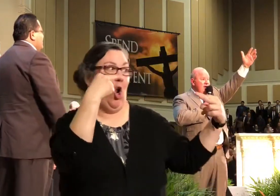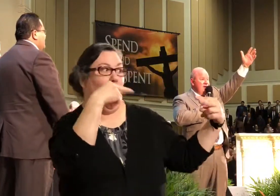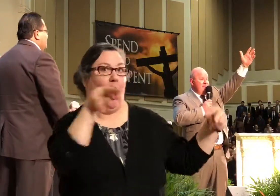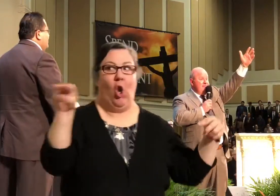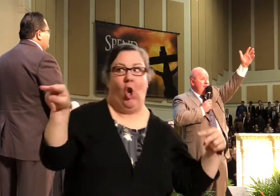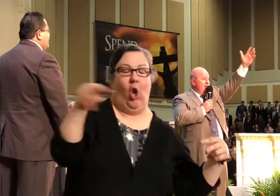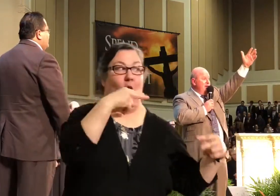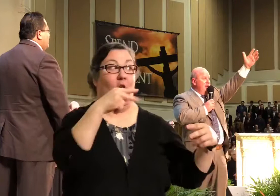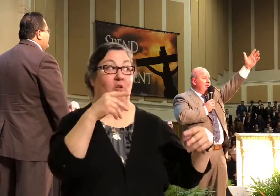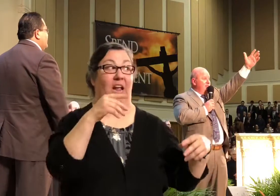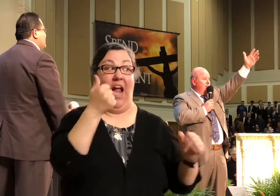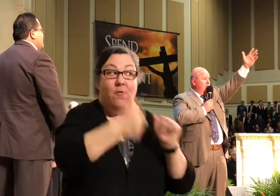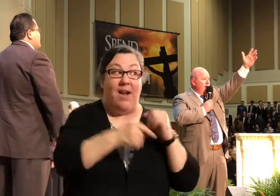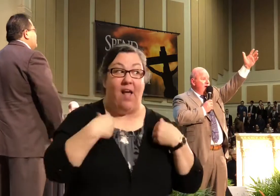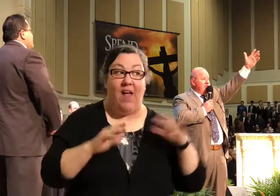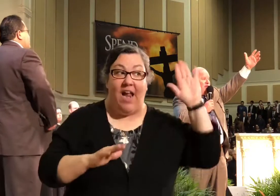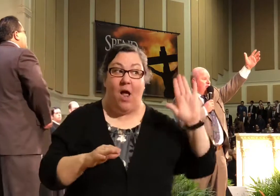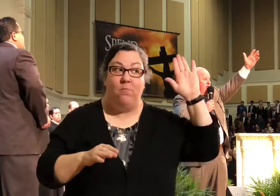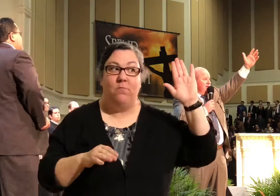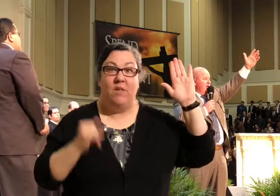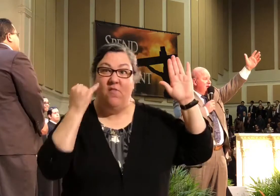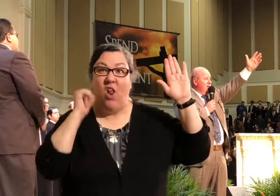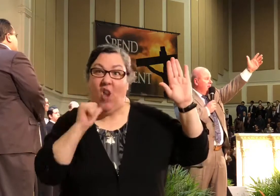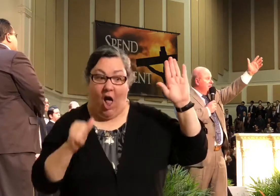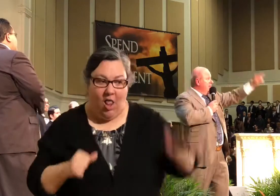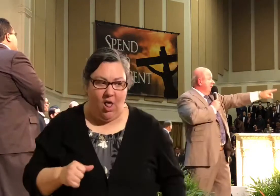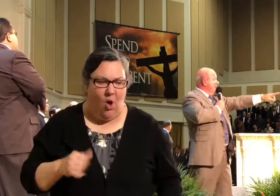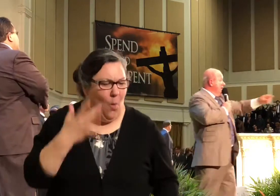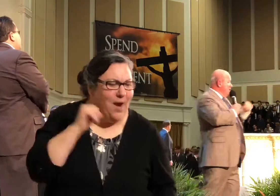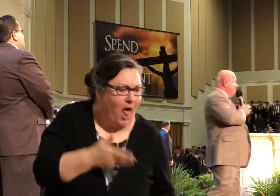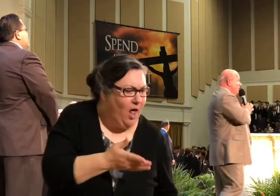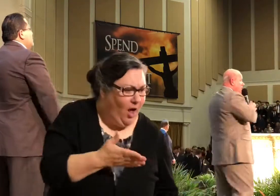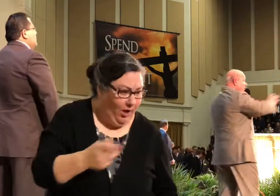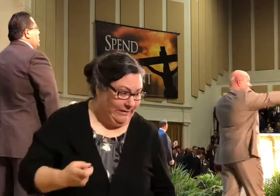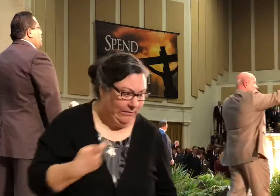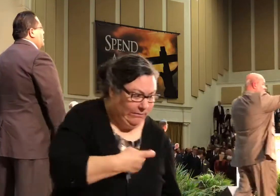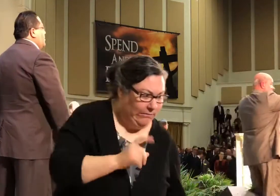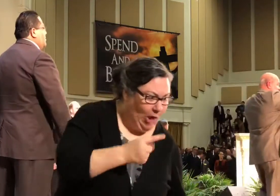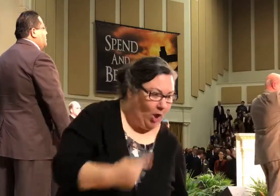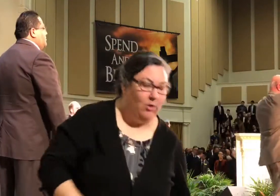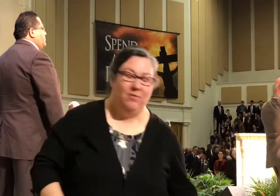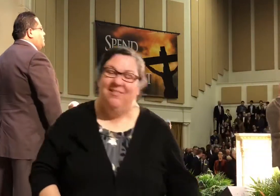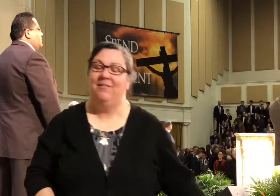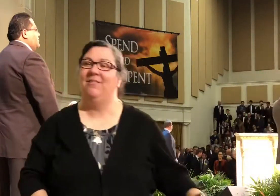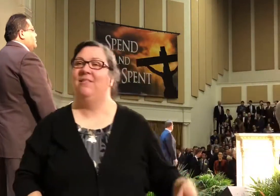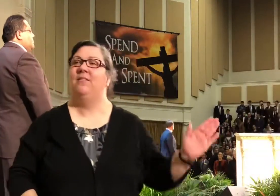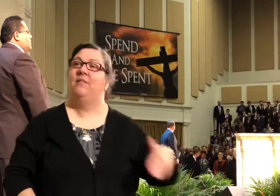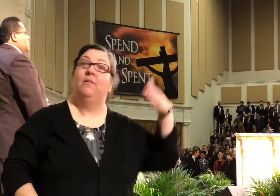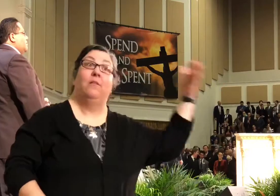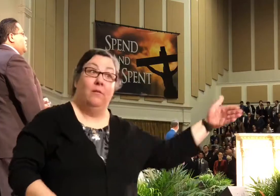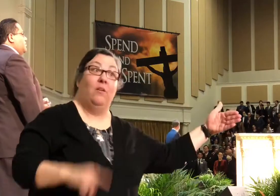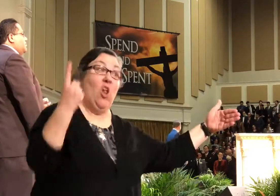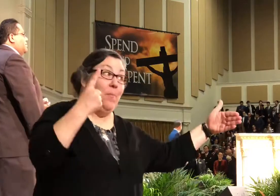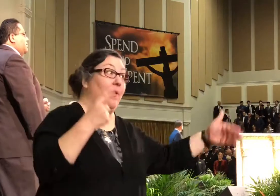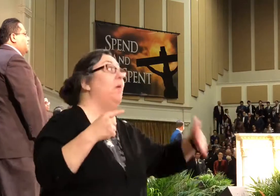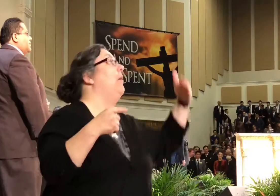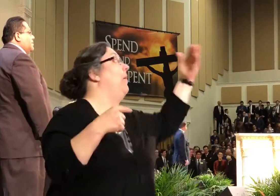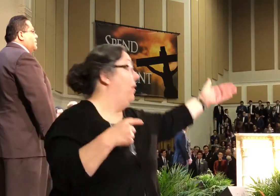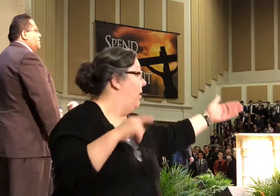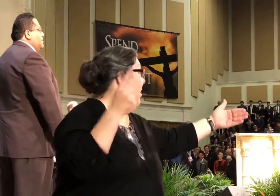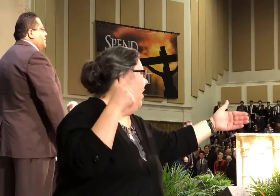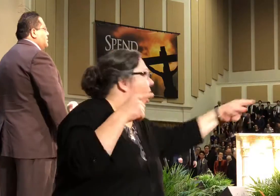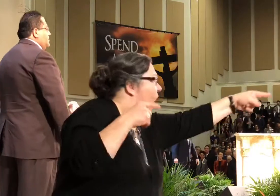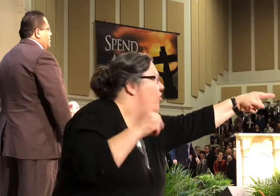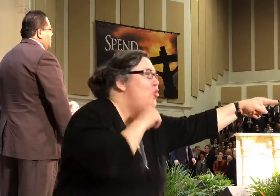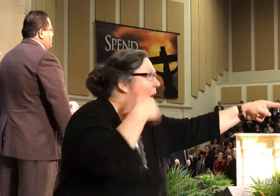right. They got their hand up. Ask them, why don't you have a hand up? Here? Something. Something. I see you. You don't